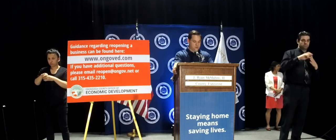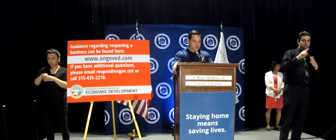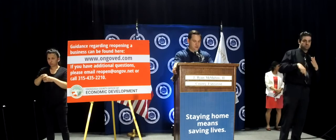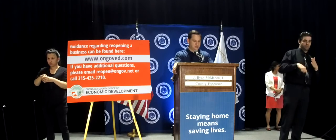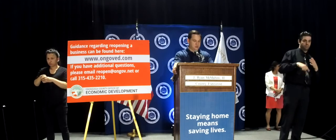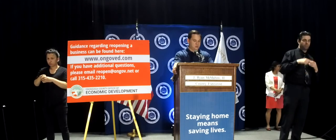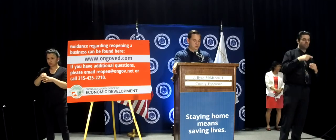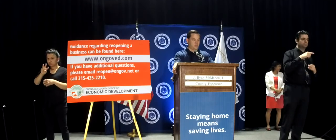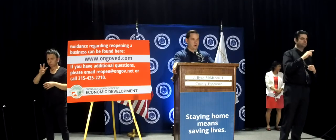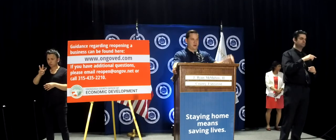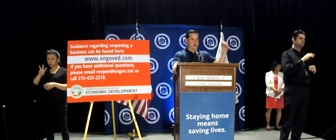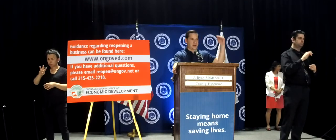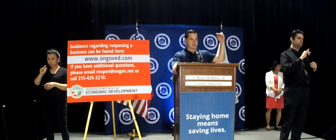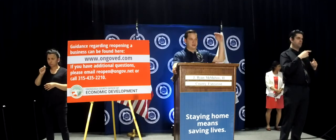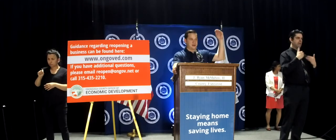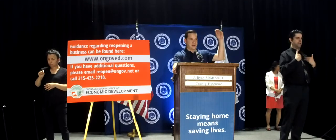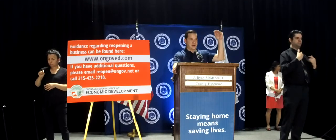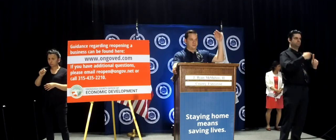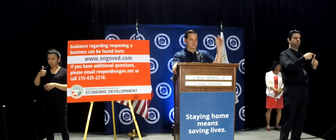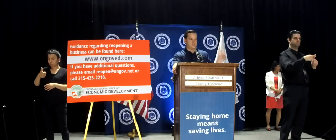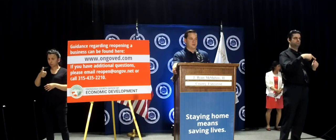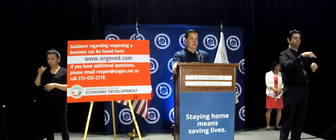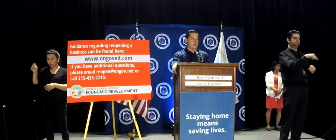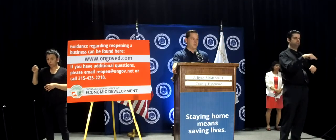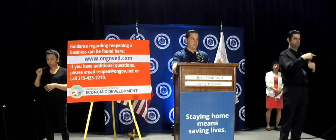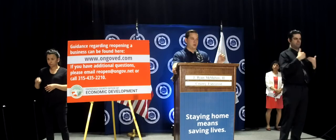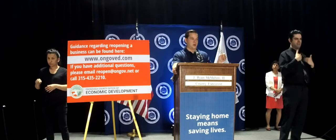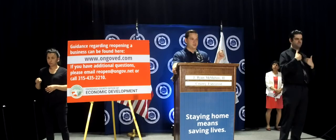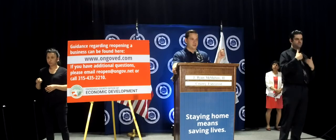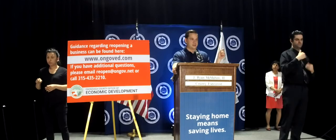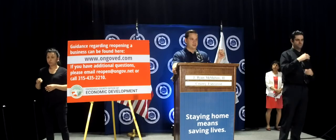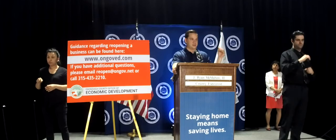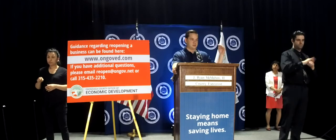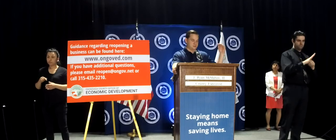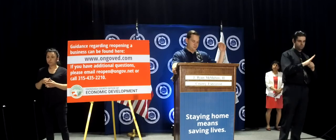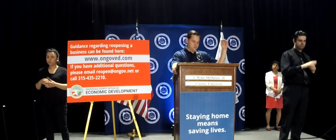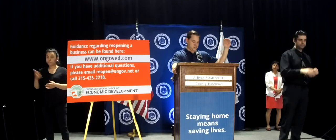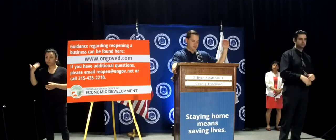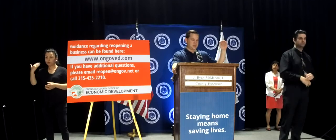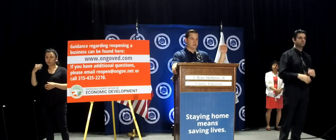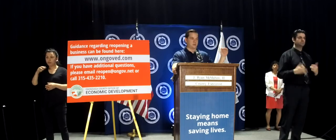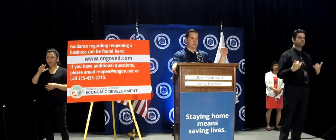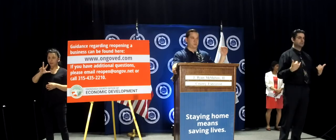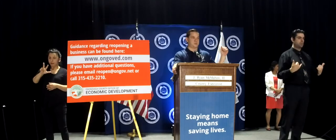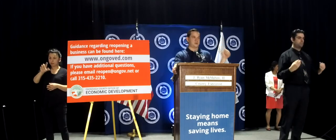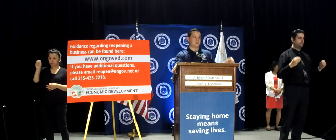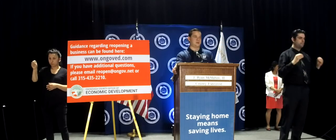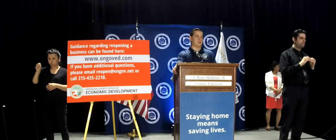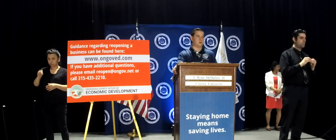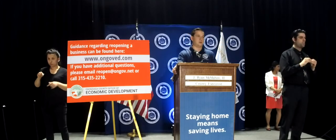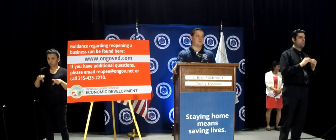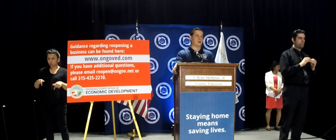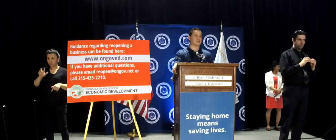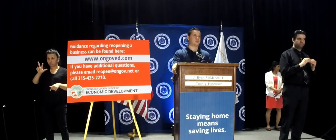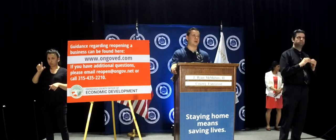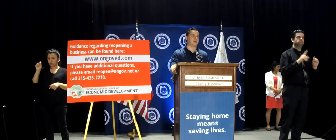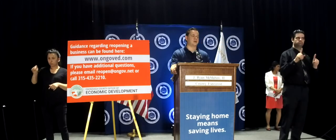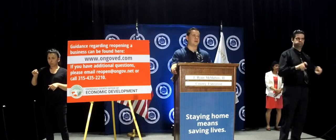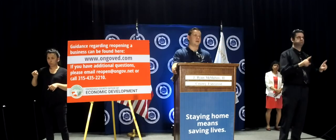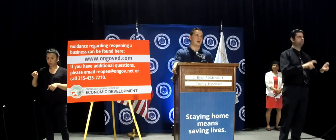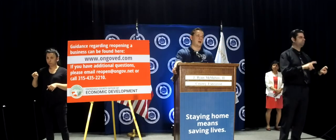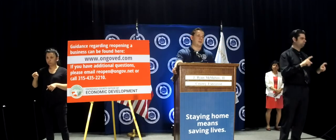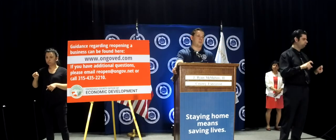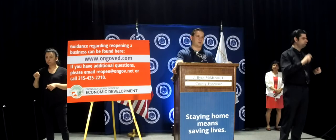As you can see, we were at 8 to 8.5. Now we're doing all this testing down to 3% infection